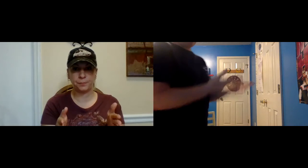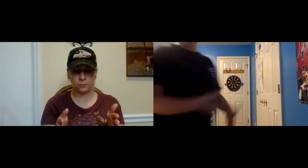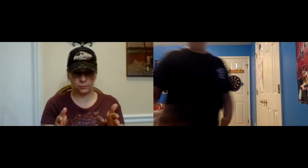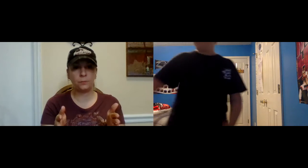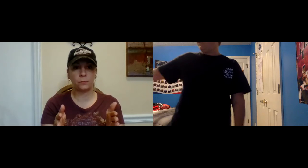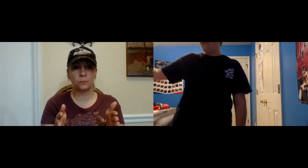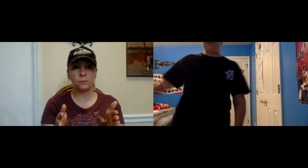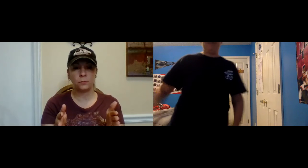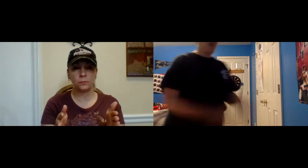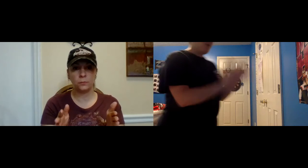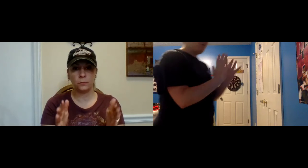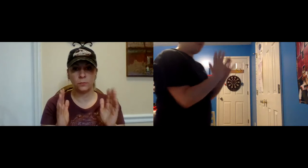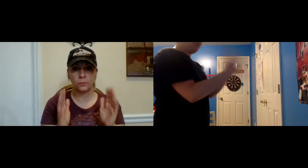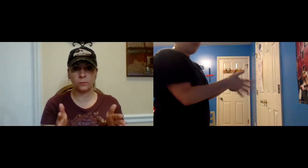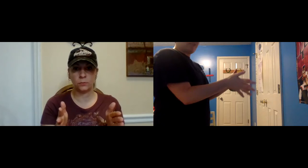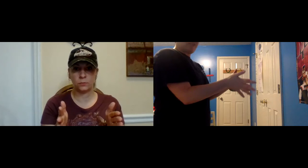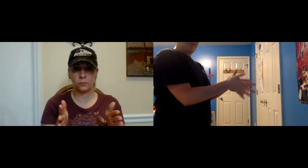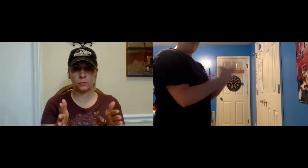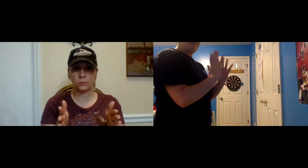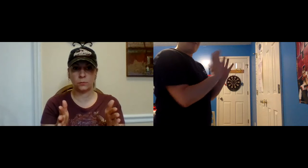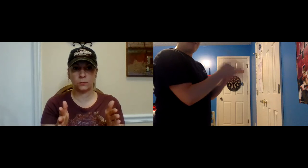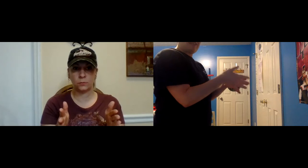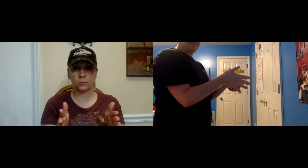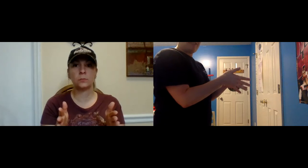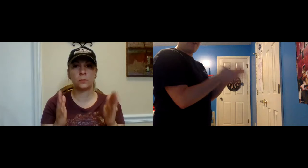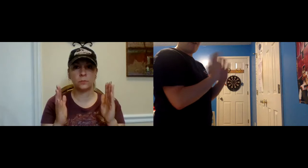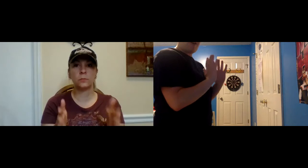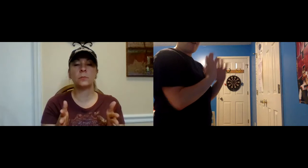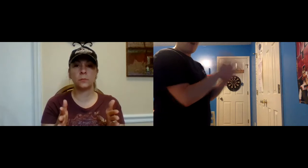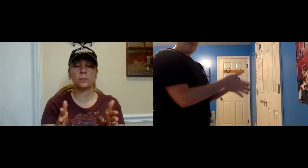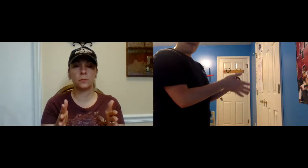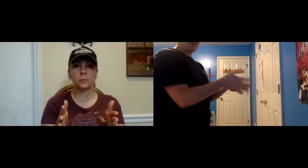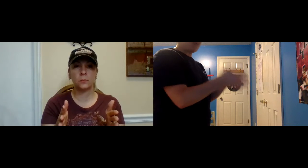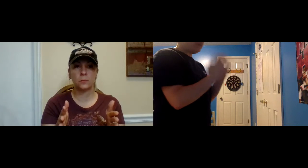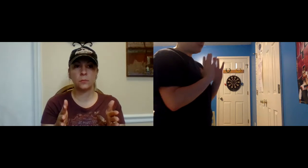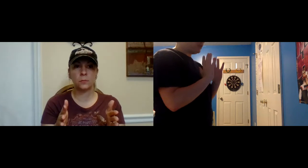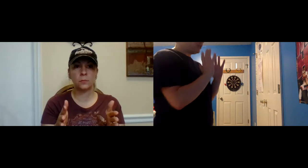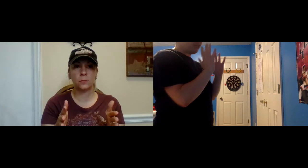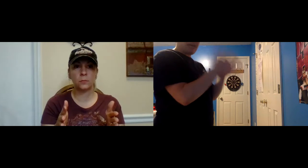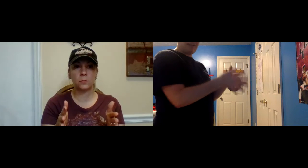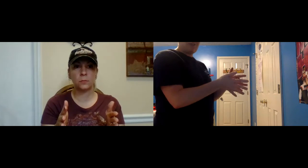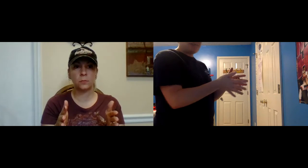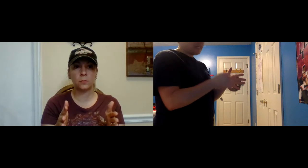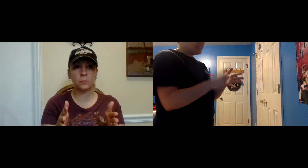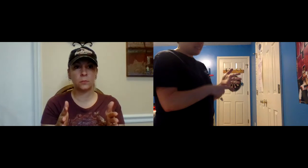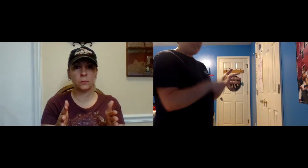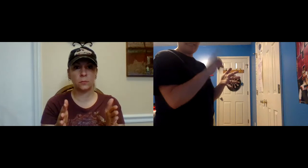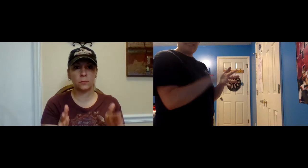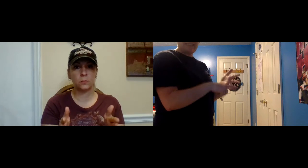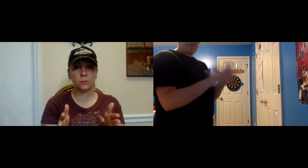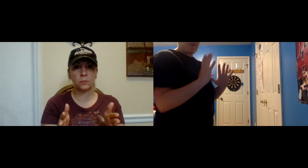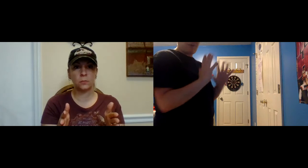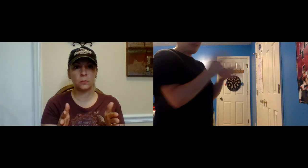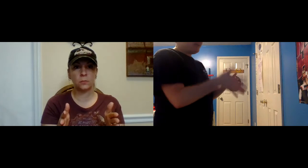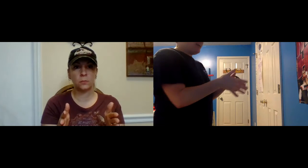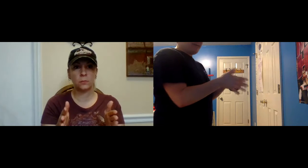and then you walked away. So you left it there. Our pastor is really good at losing his keys and his